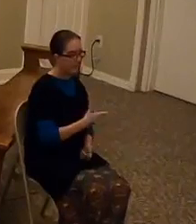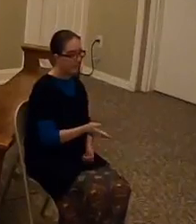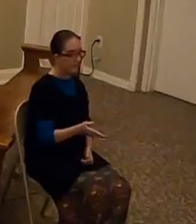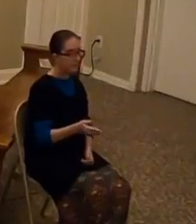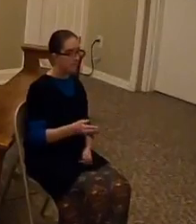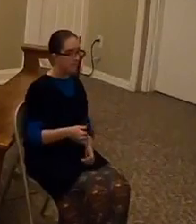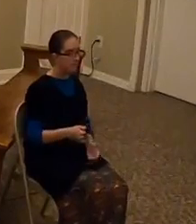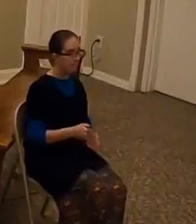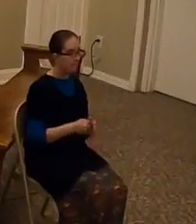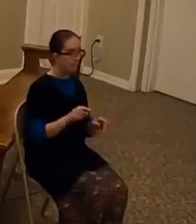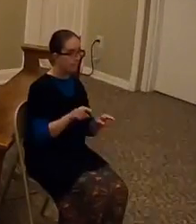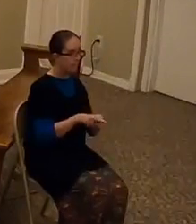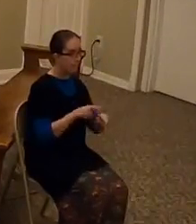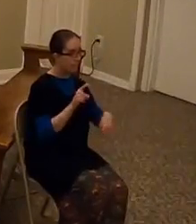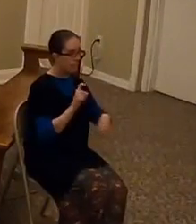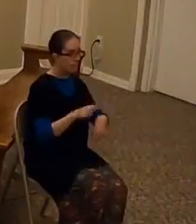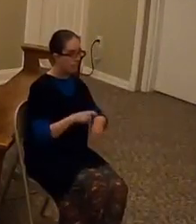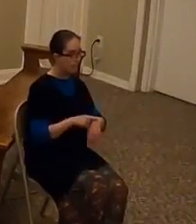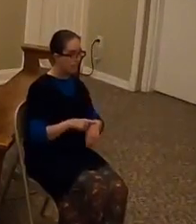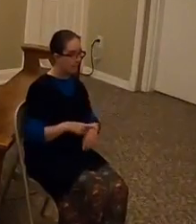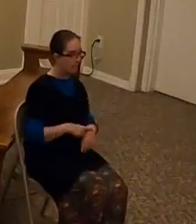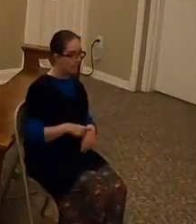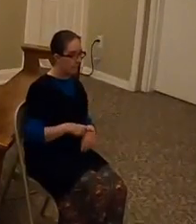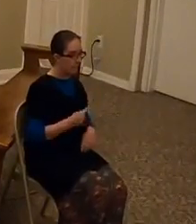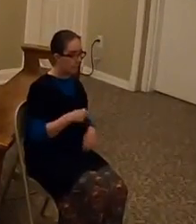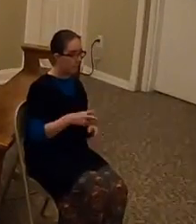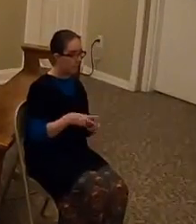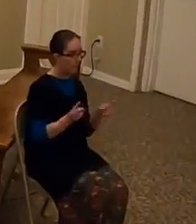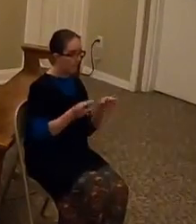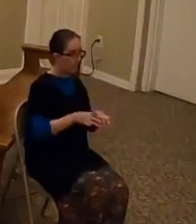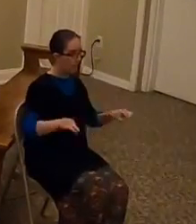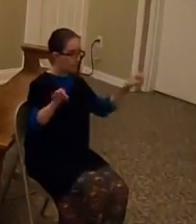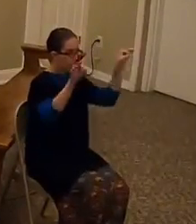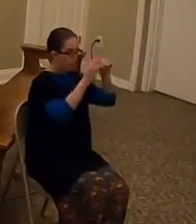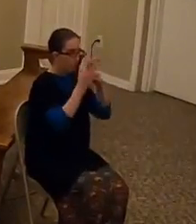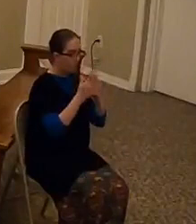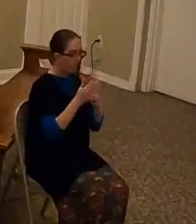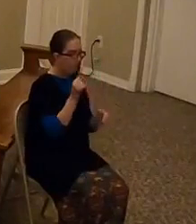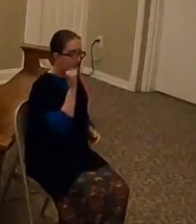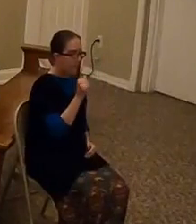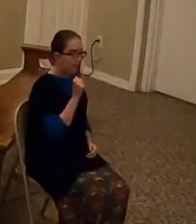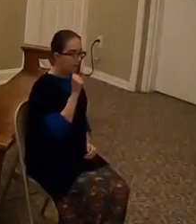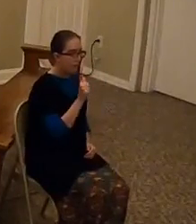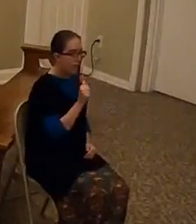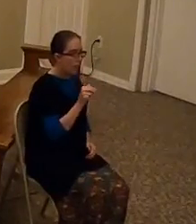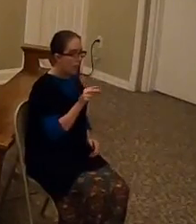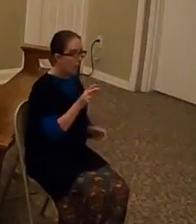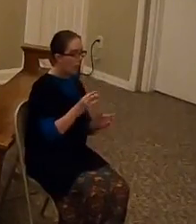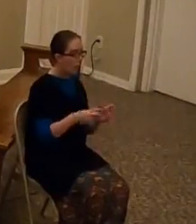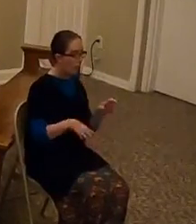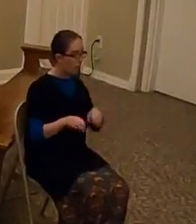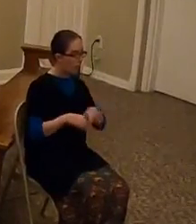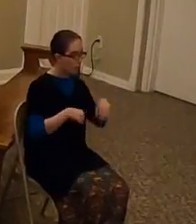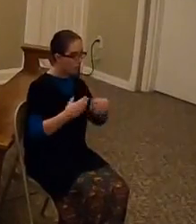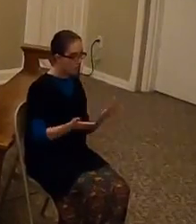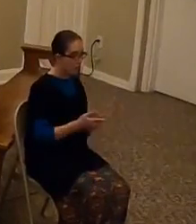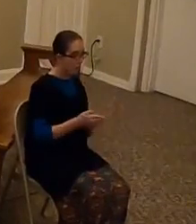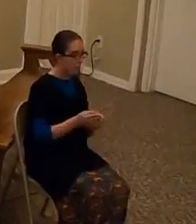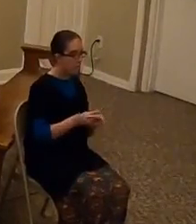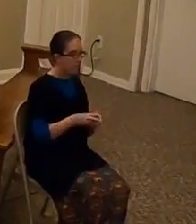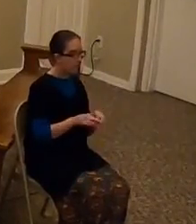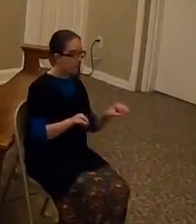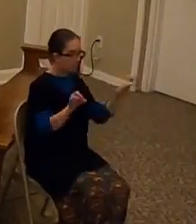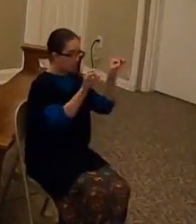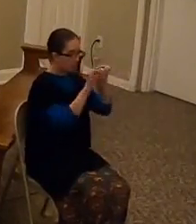really does. But at the same time, amen, the most important part is not what we do here. The most important part